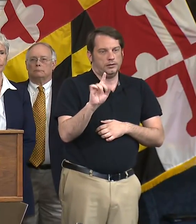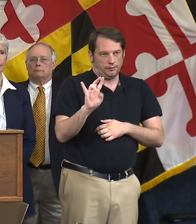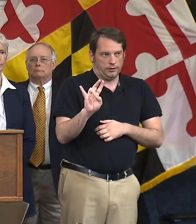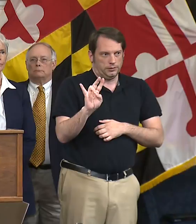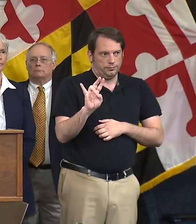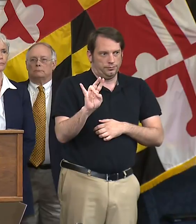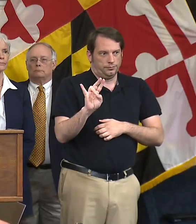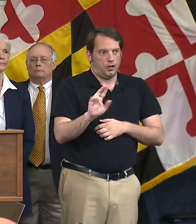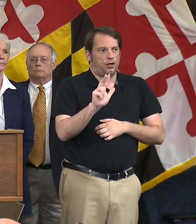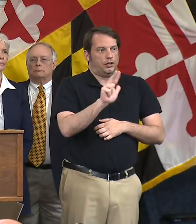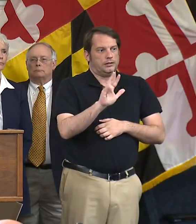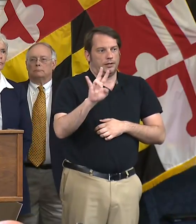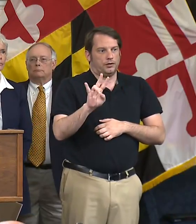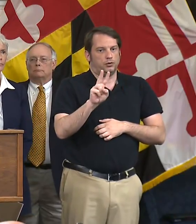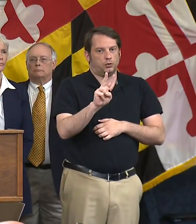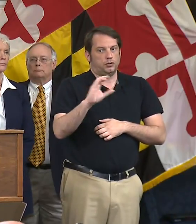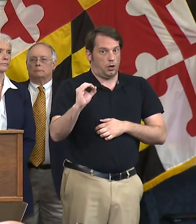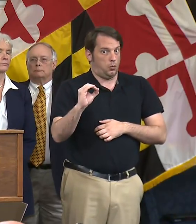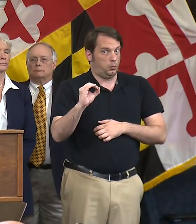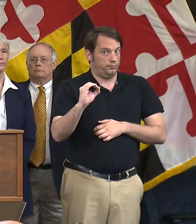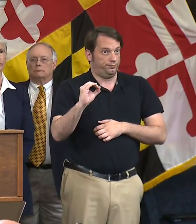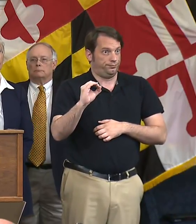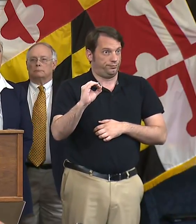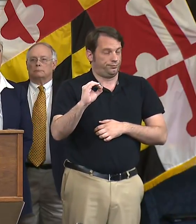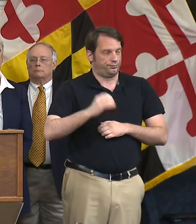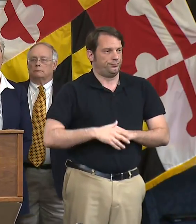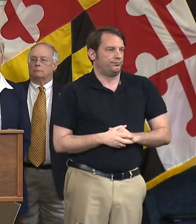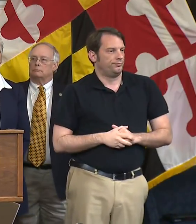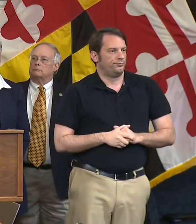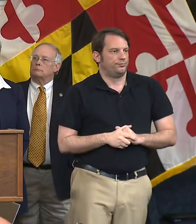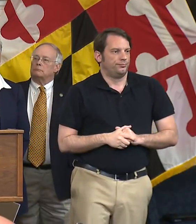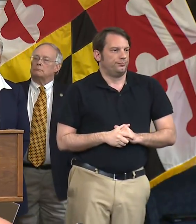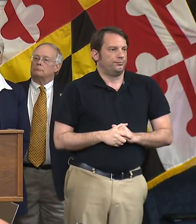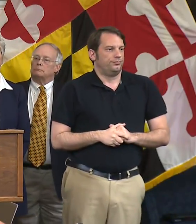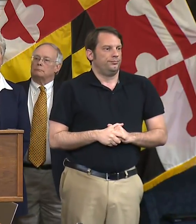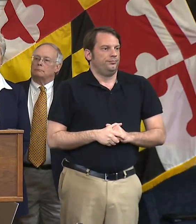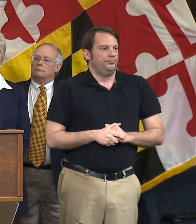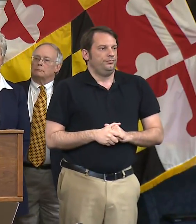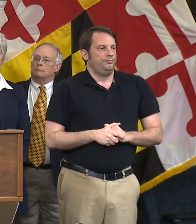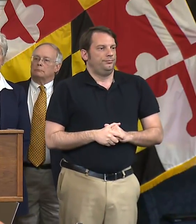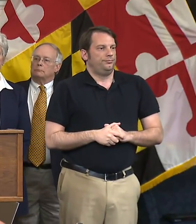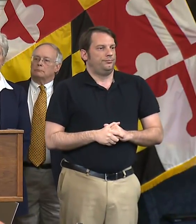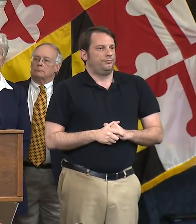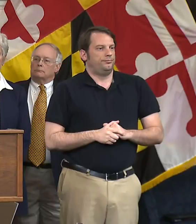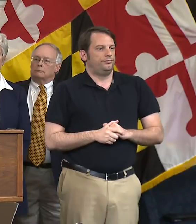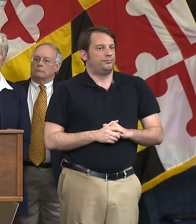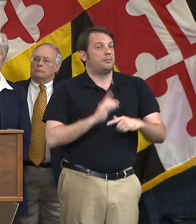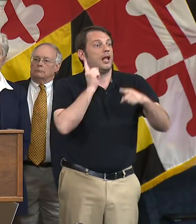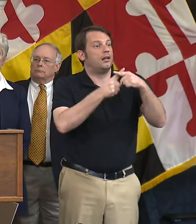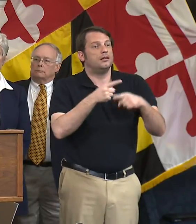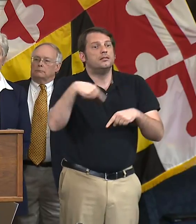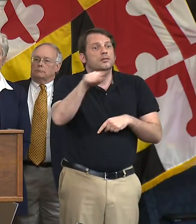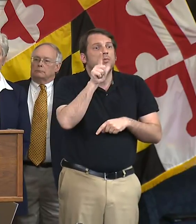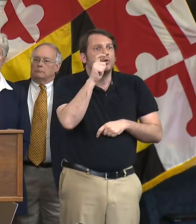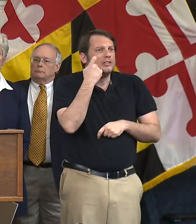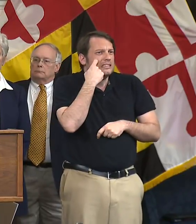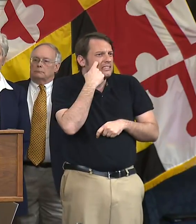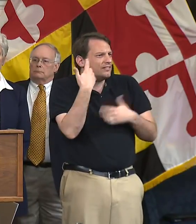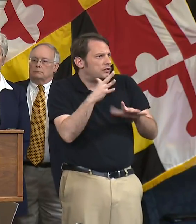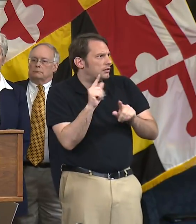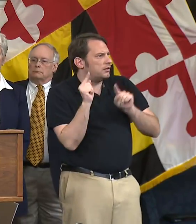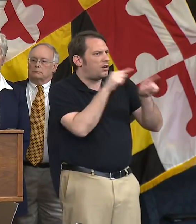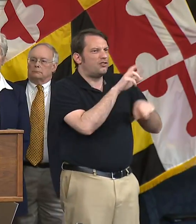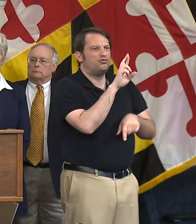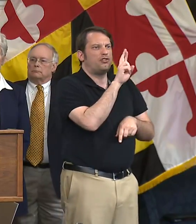410-517-3720. In addition, if anyone who recently visited the Village at Rockville is experiencing